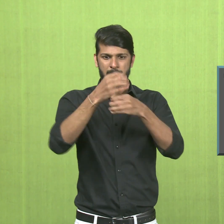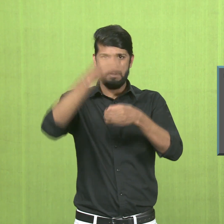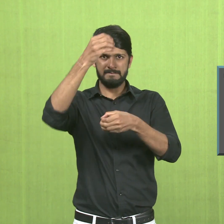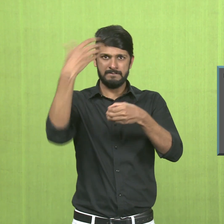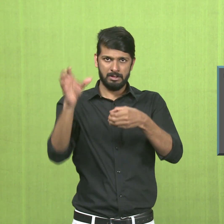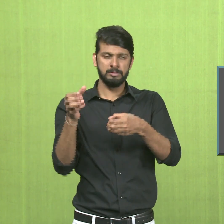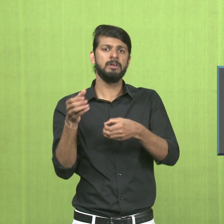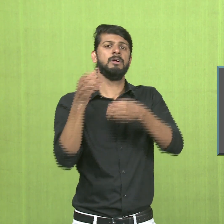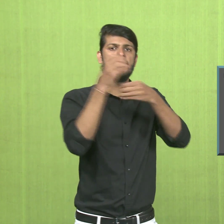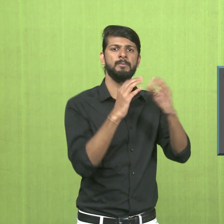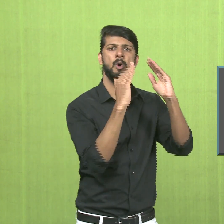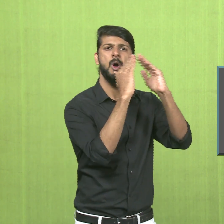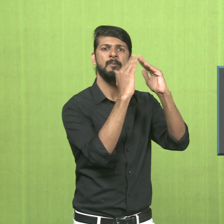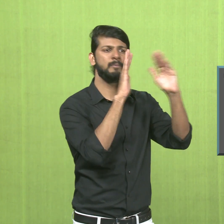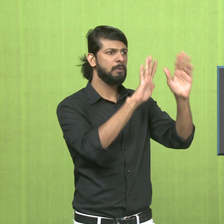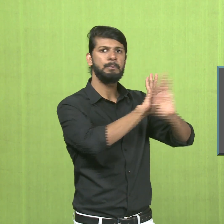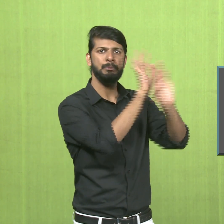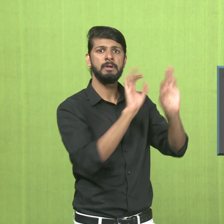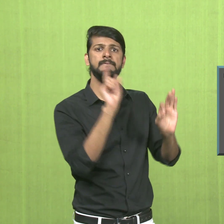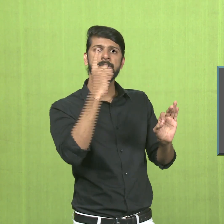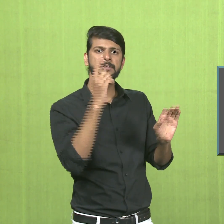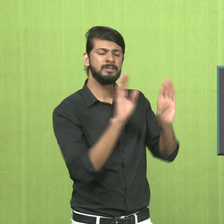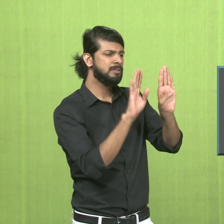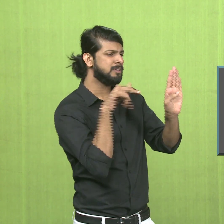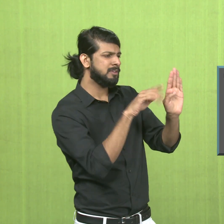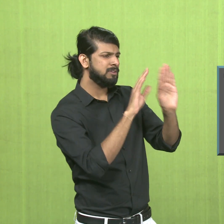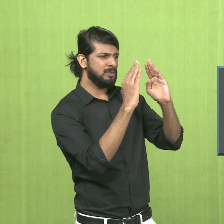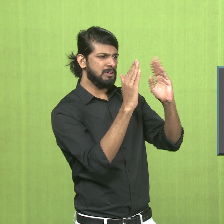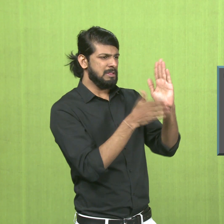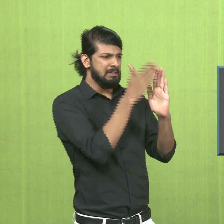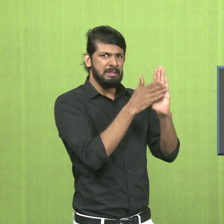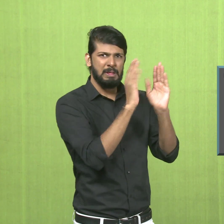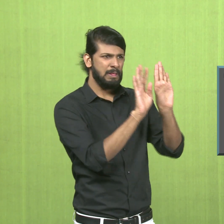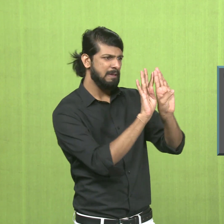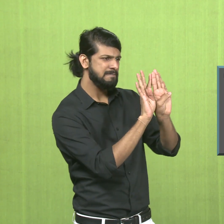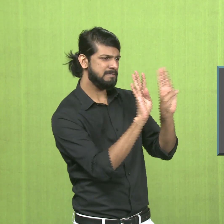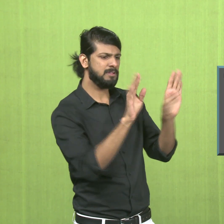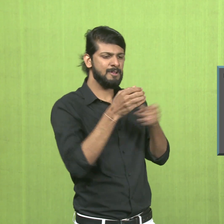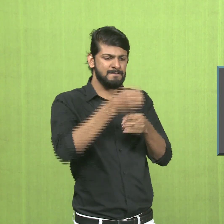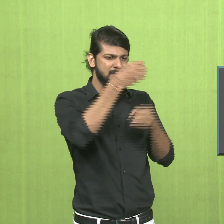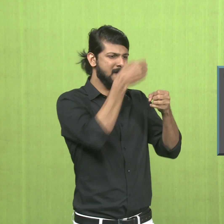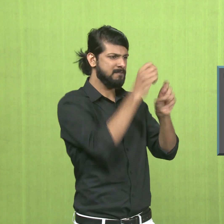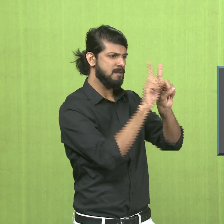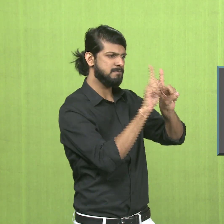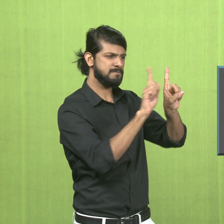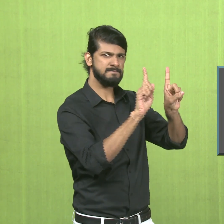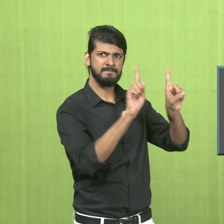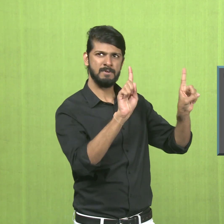create a skeleton structure, that is the foundation or the body of the house, a bamboo